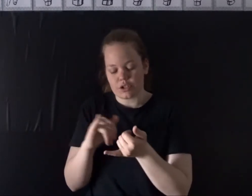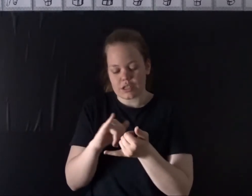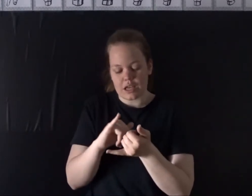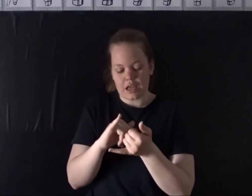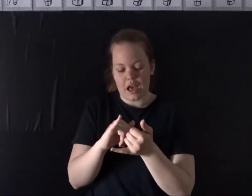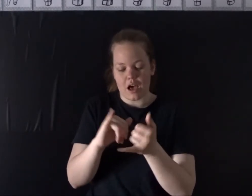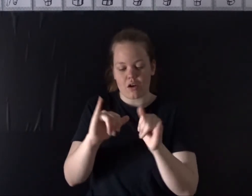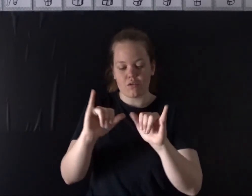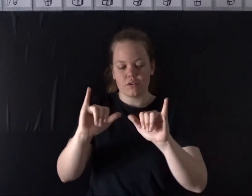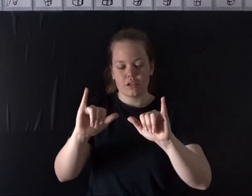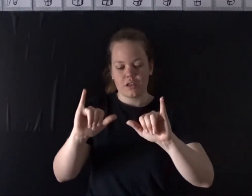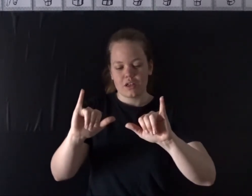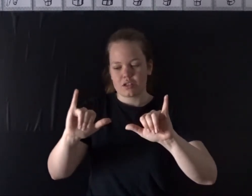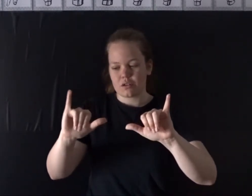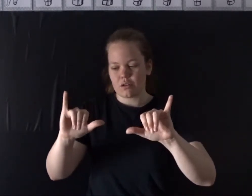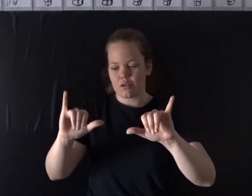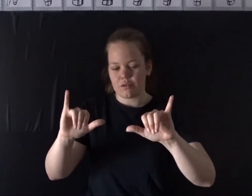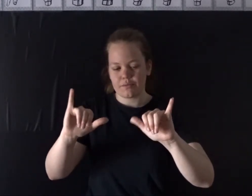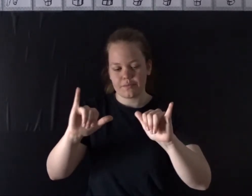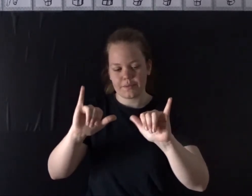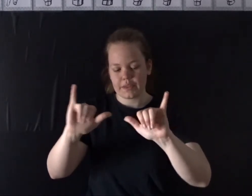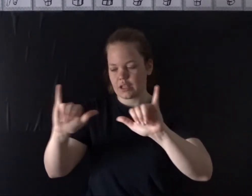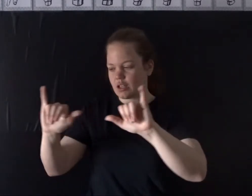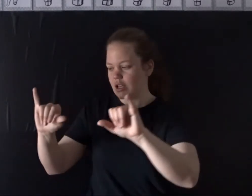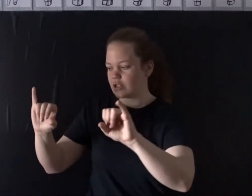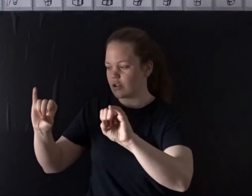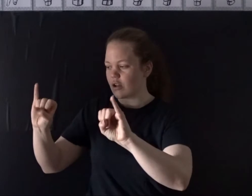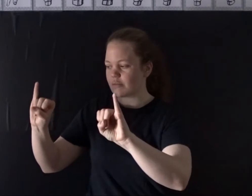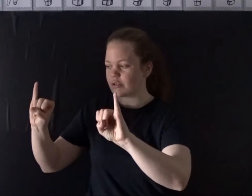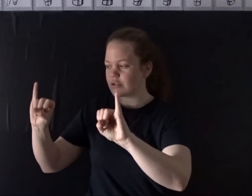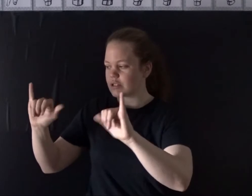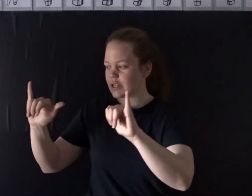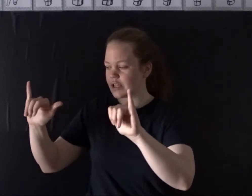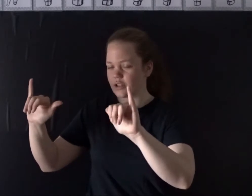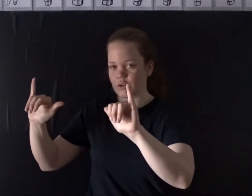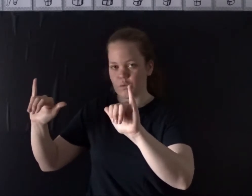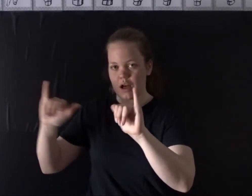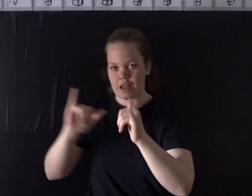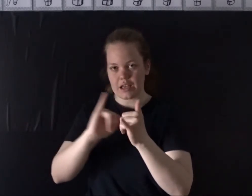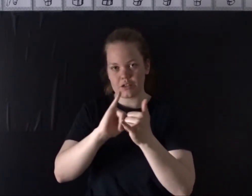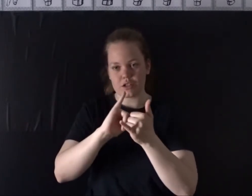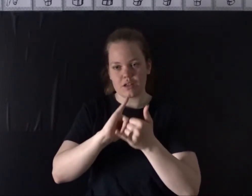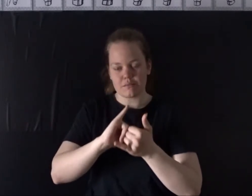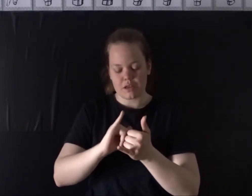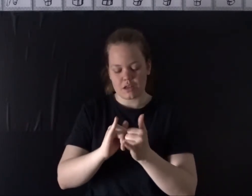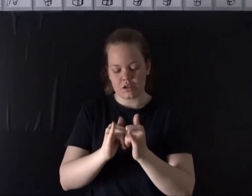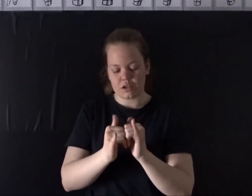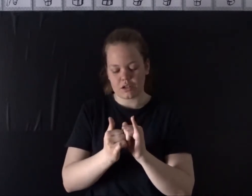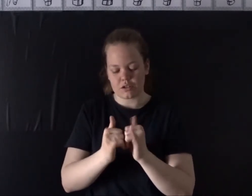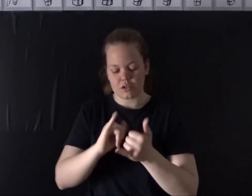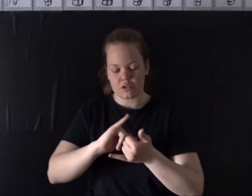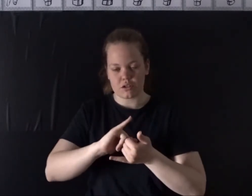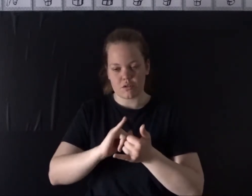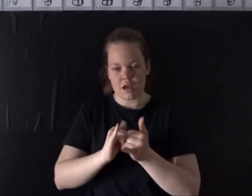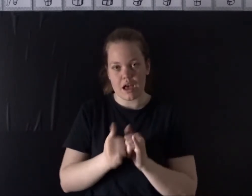saying how. So it's almost like your Y hand shape, and you're going to turn. So